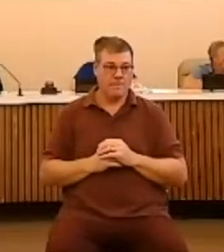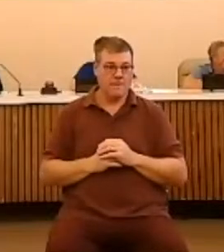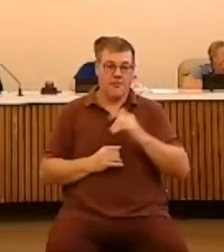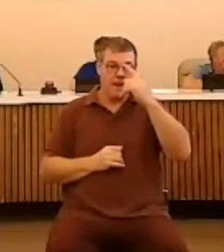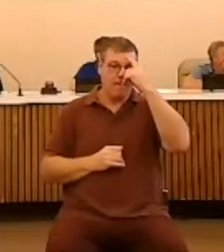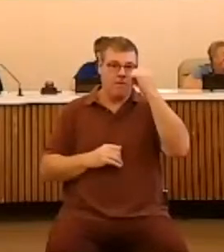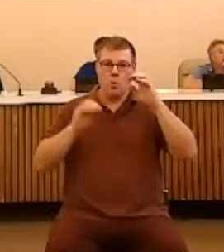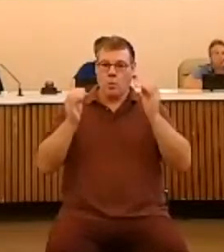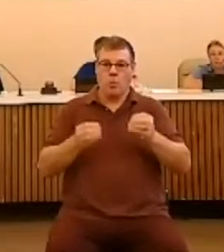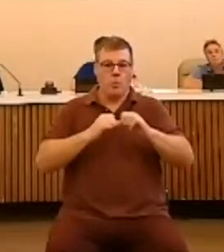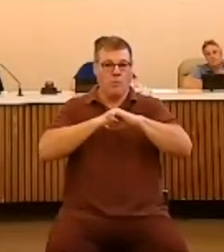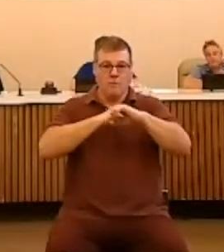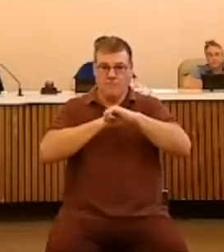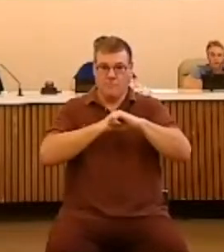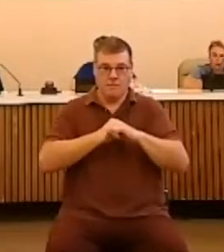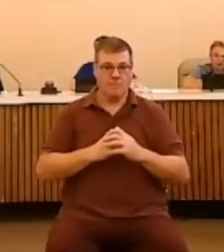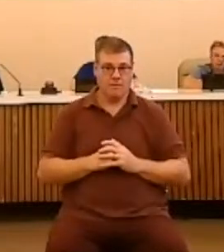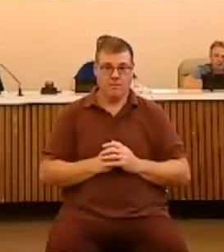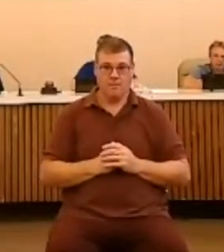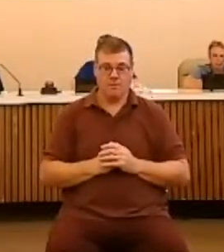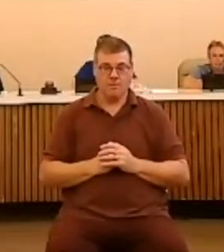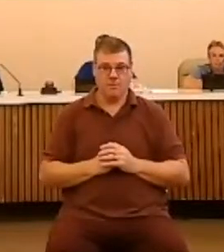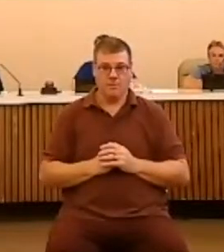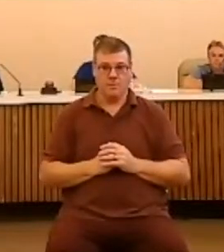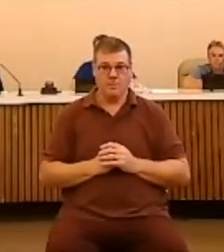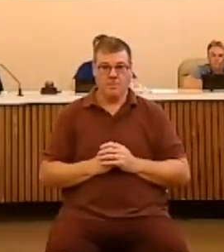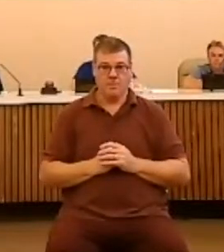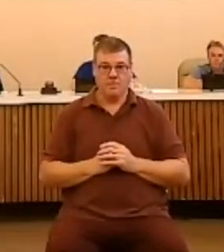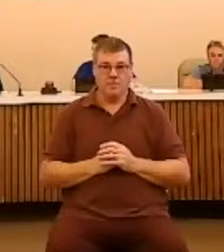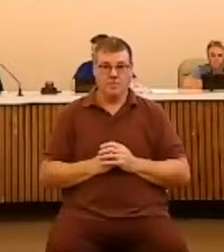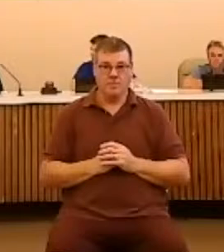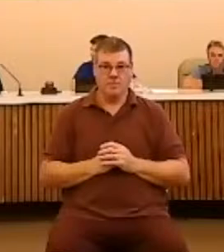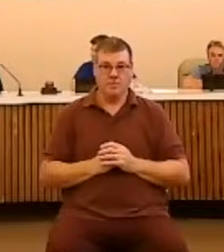wasn't advertised, so. Right, right.